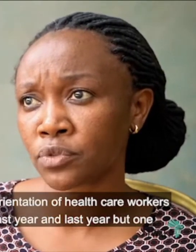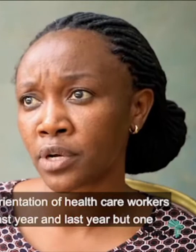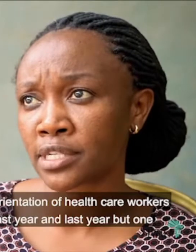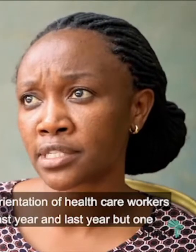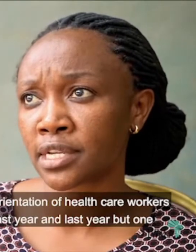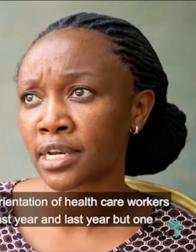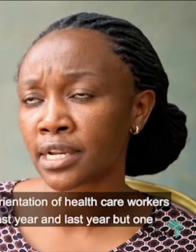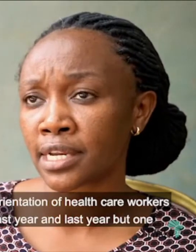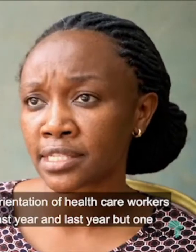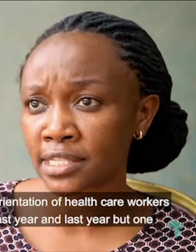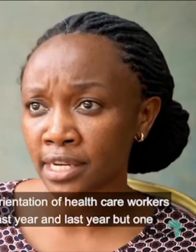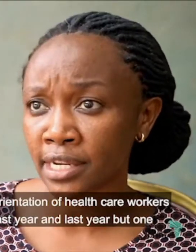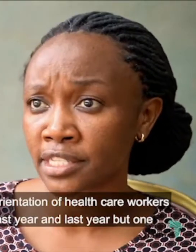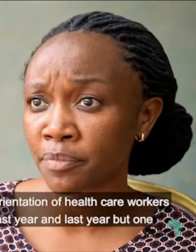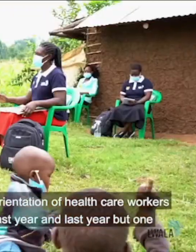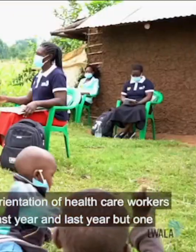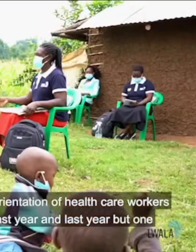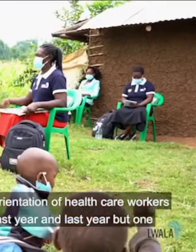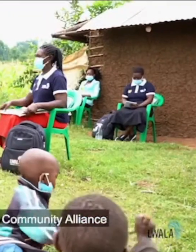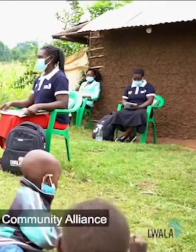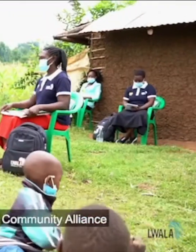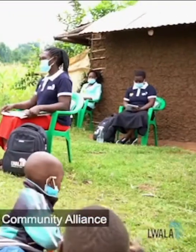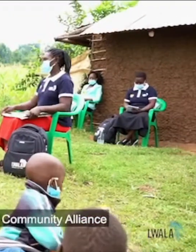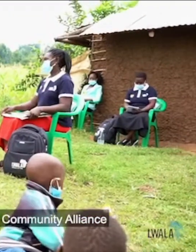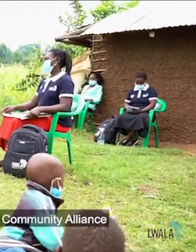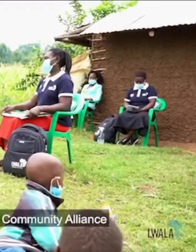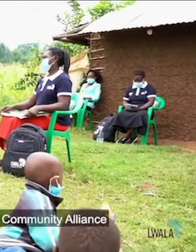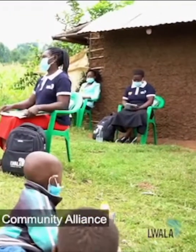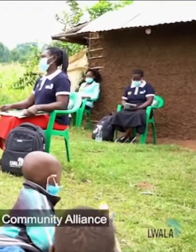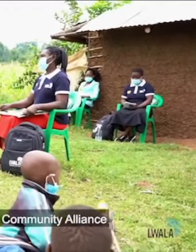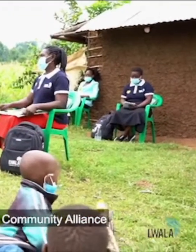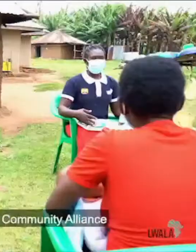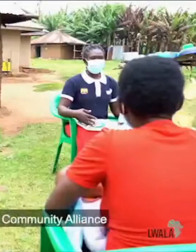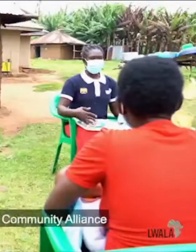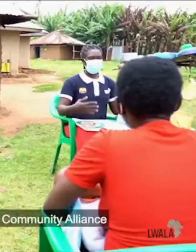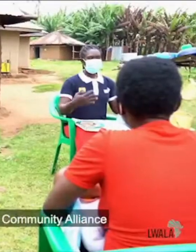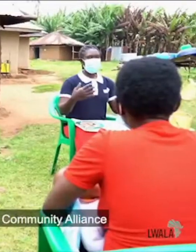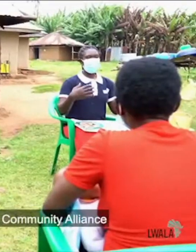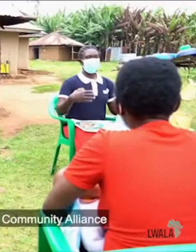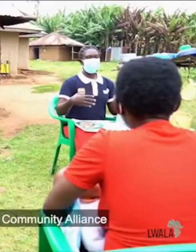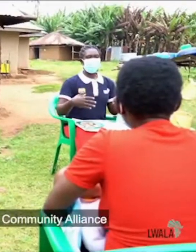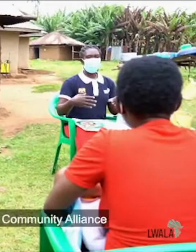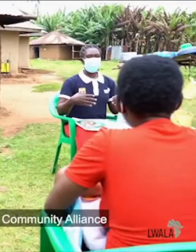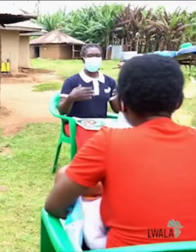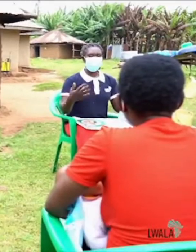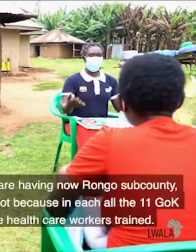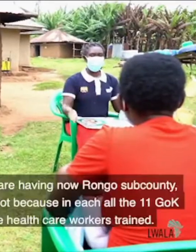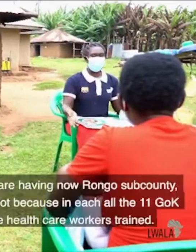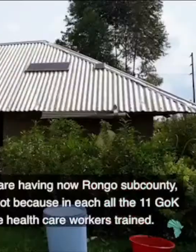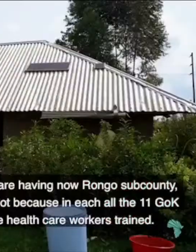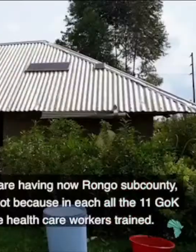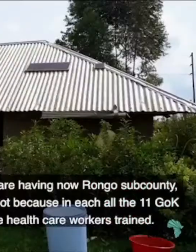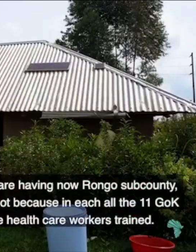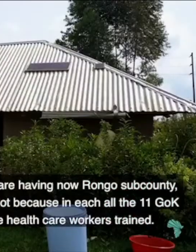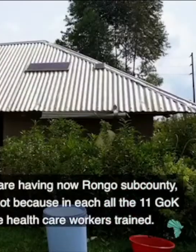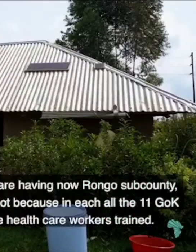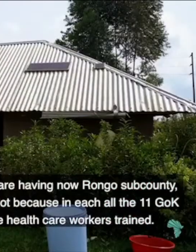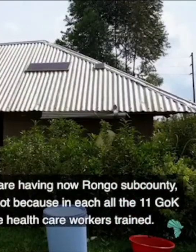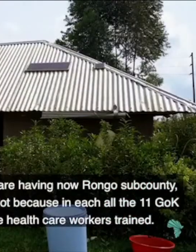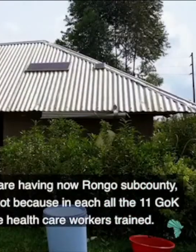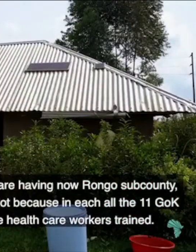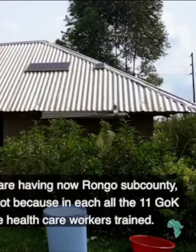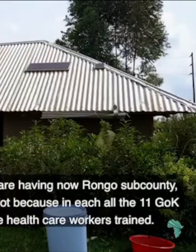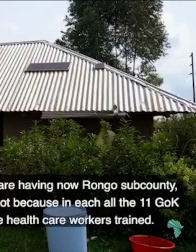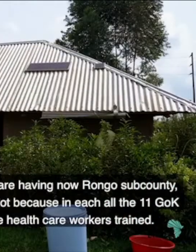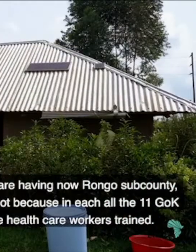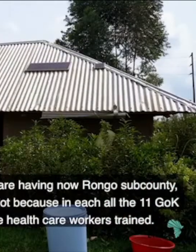come to us last year, but one through the support of Luala Community Alliance, where they are really, especially, we